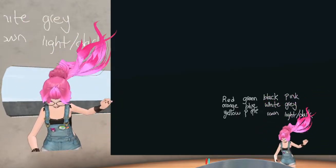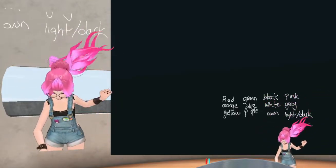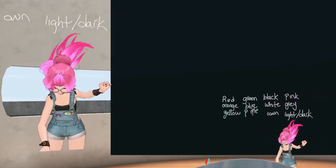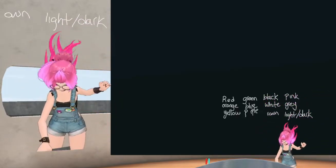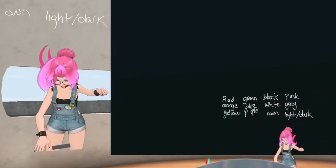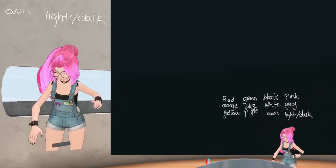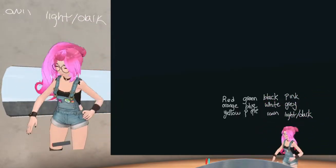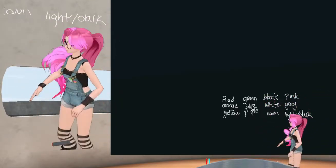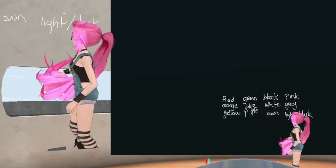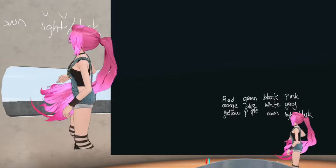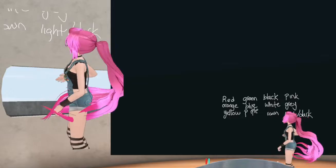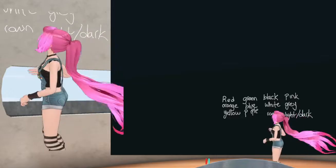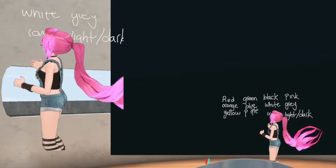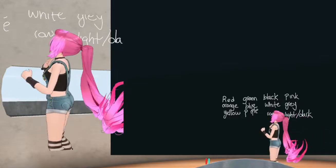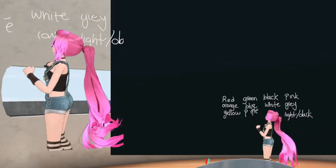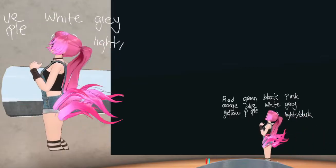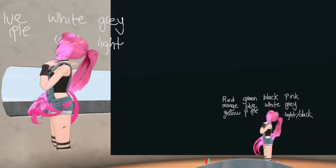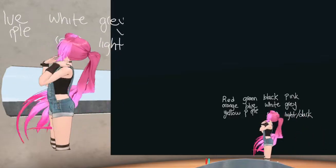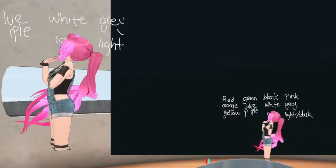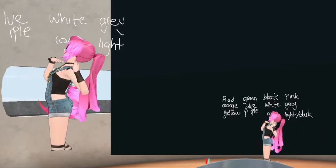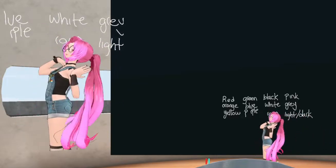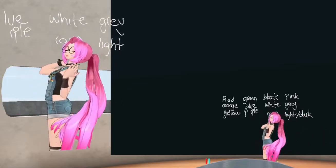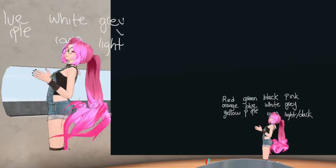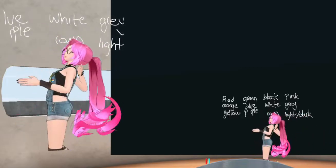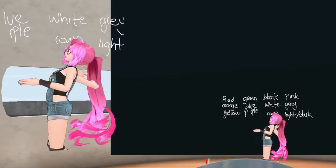I couldn't see. Okay.